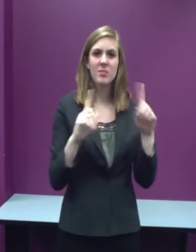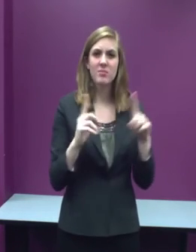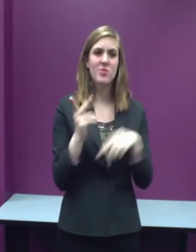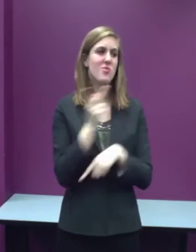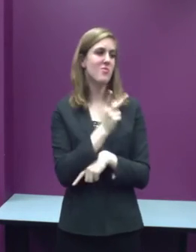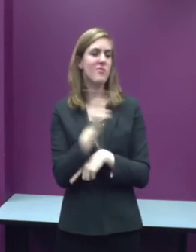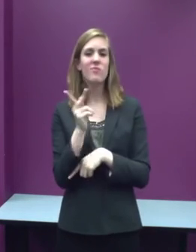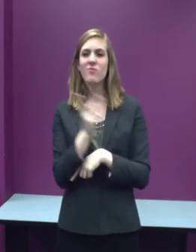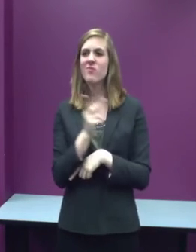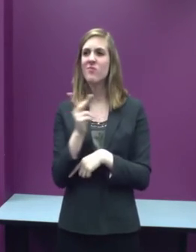on an important decision.